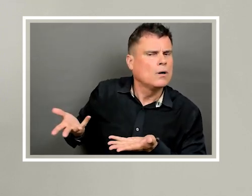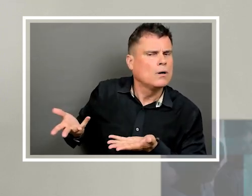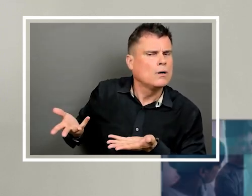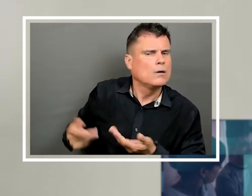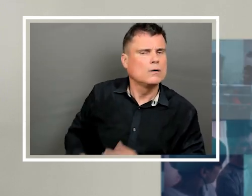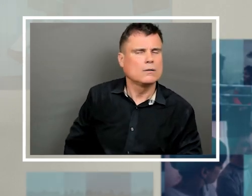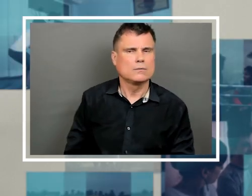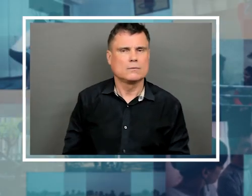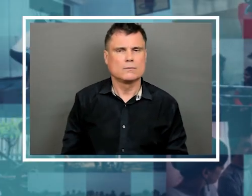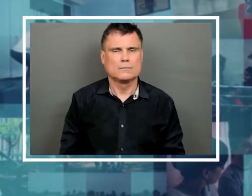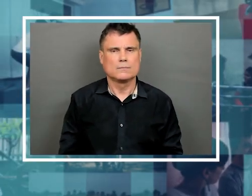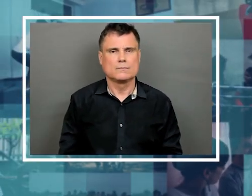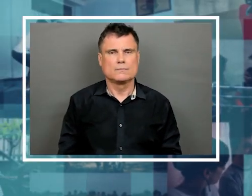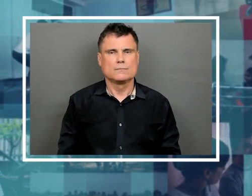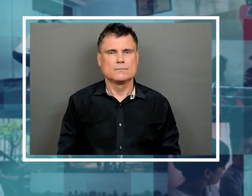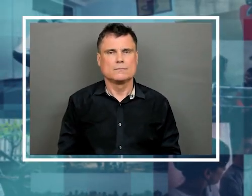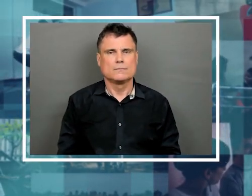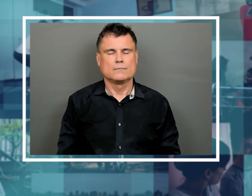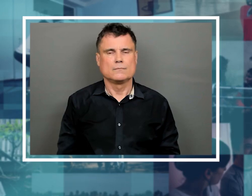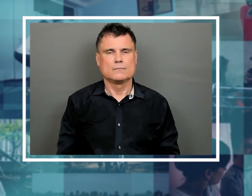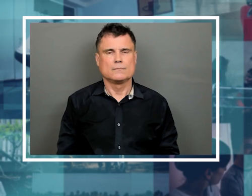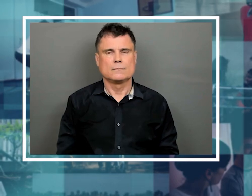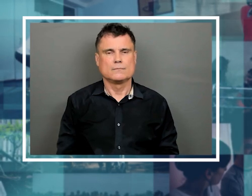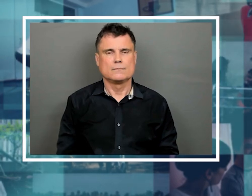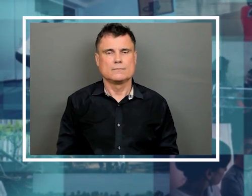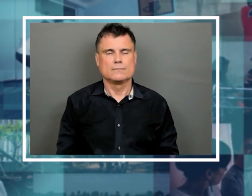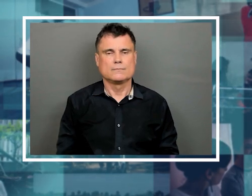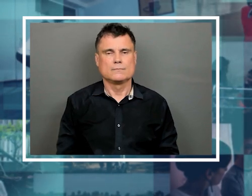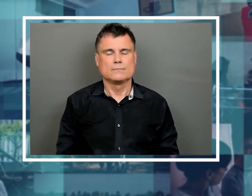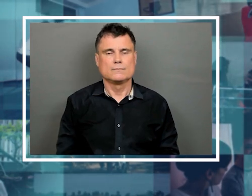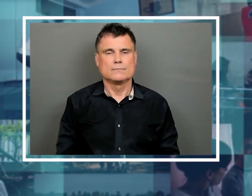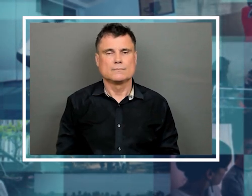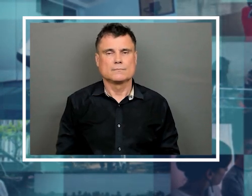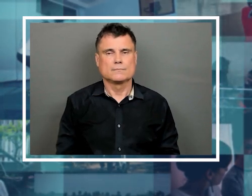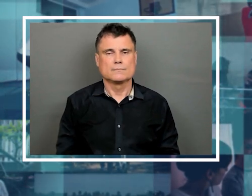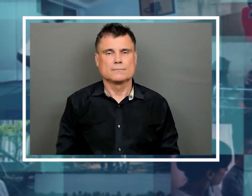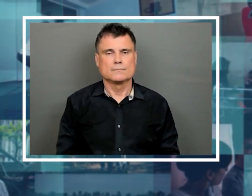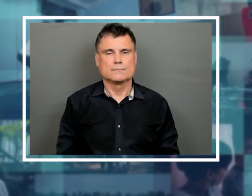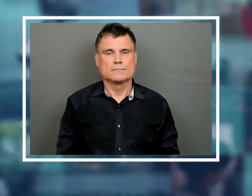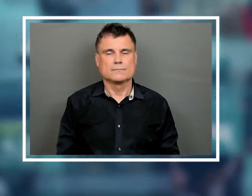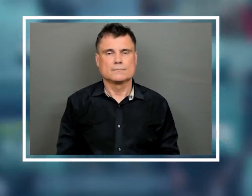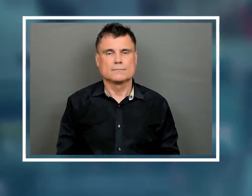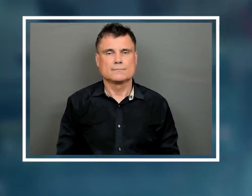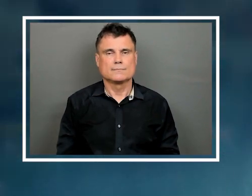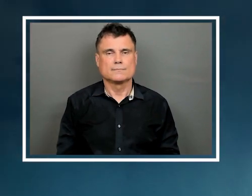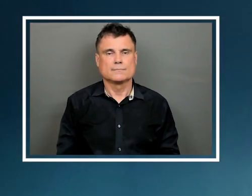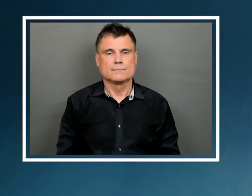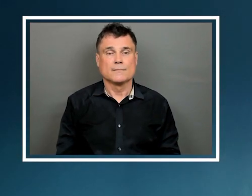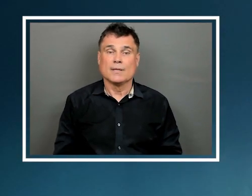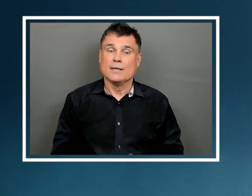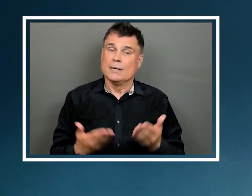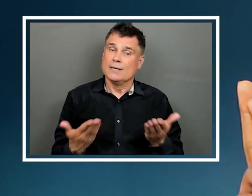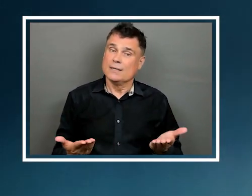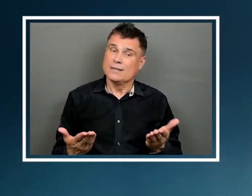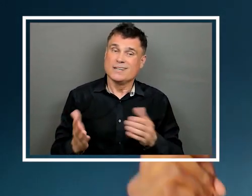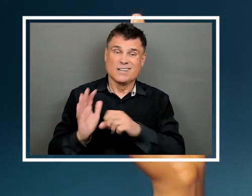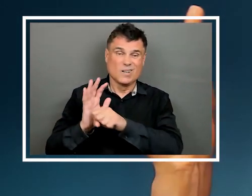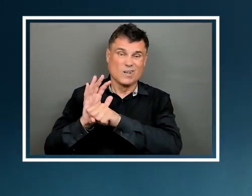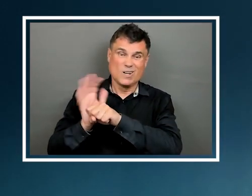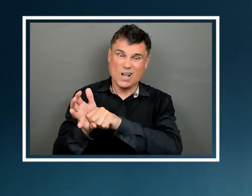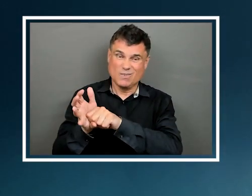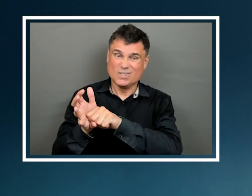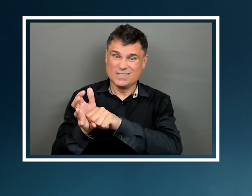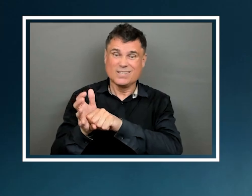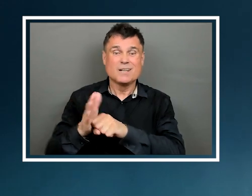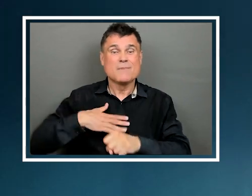participated? Mark, 24, from Uganda, speaks in Ugandan Sign Language. During